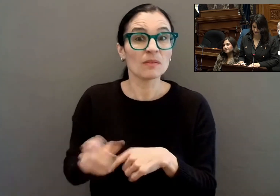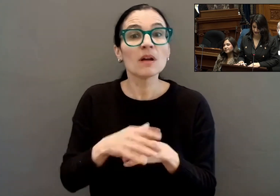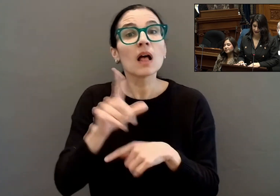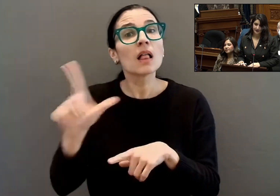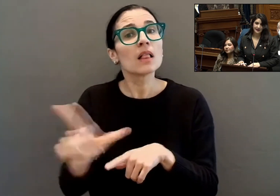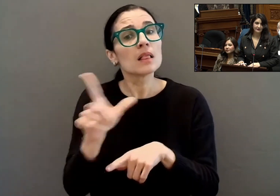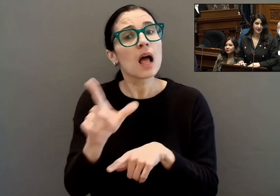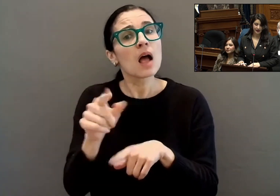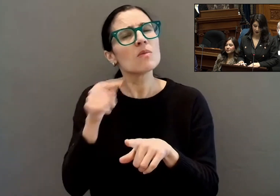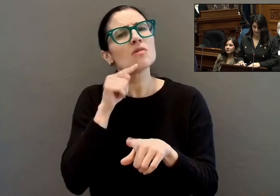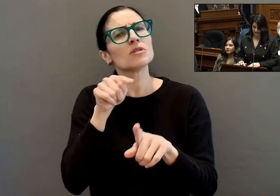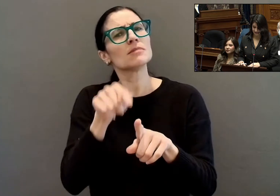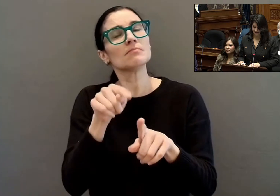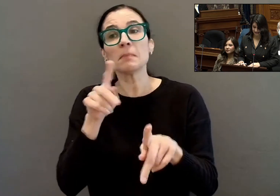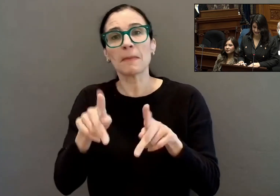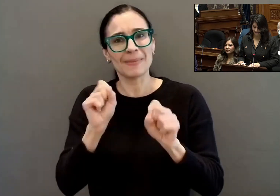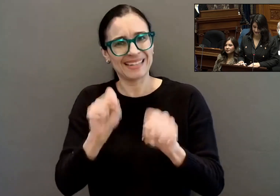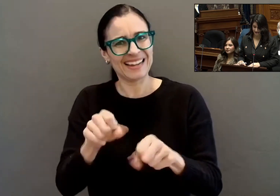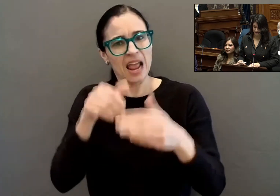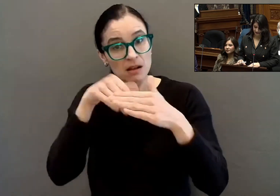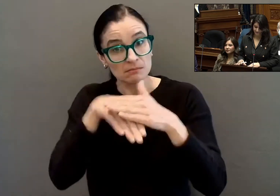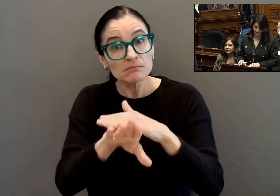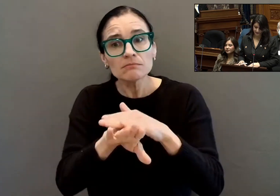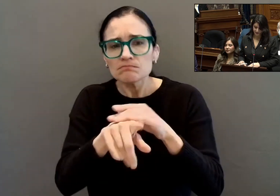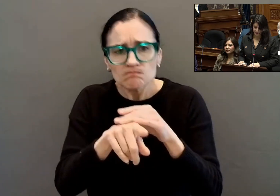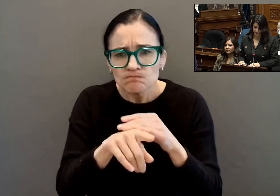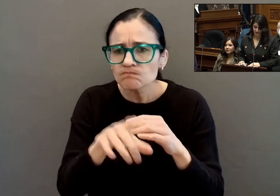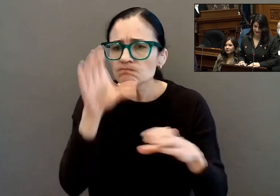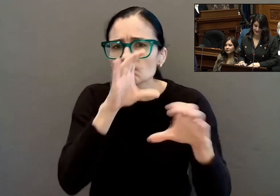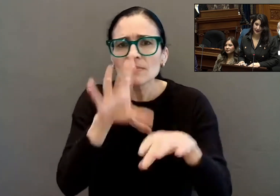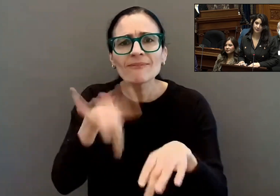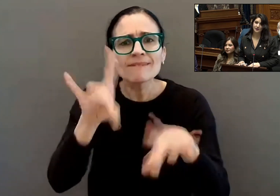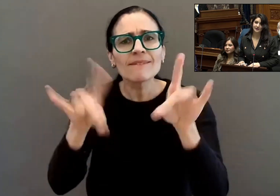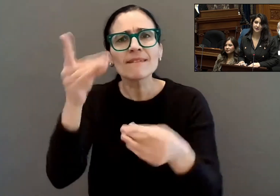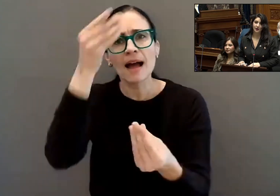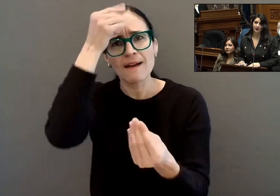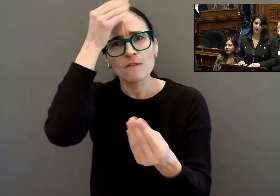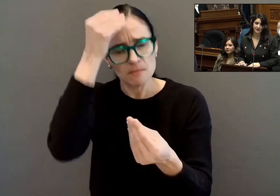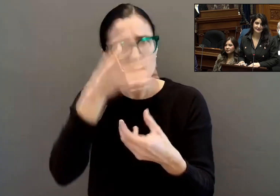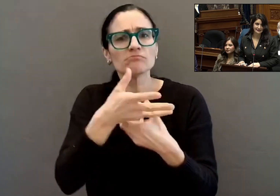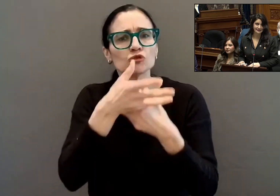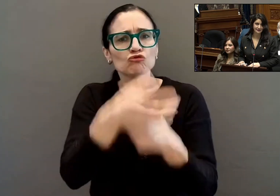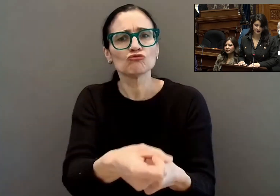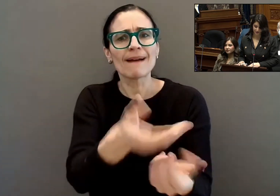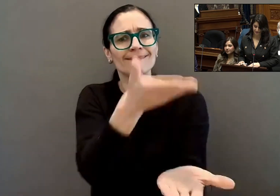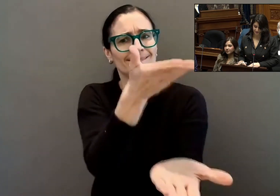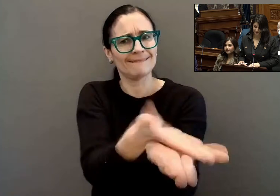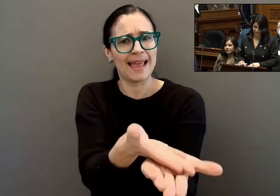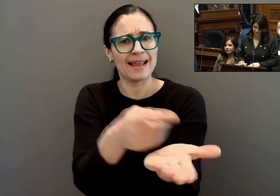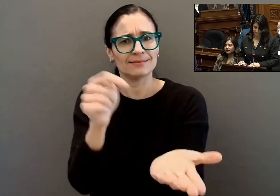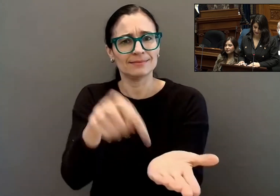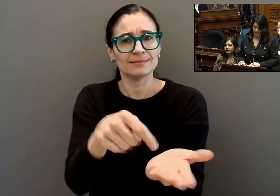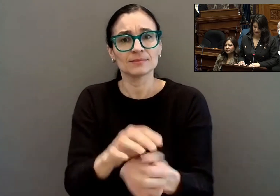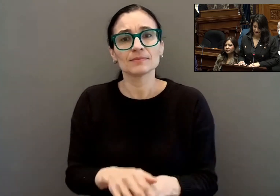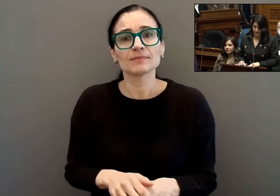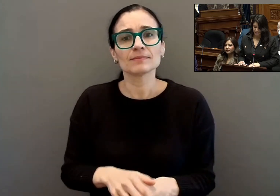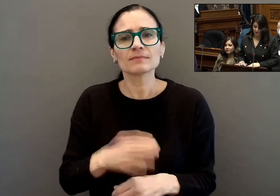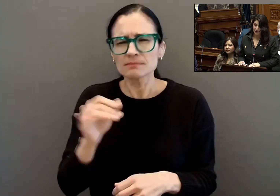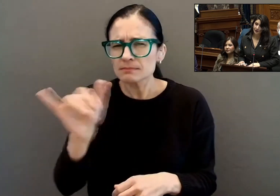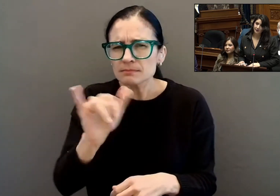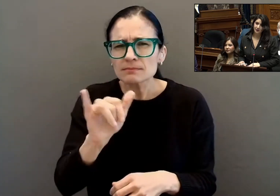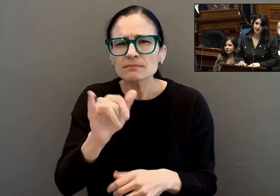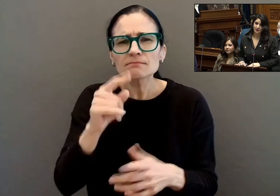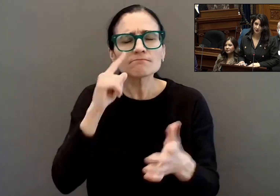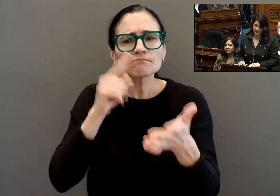fiction, navigate complex systems, and find the truth in a time when that's not always easy to do. They